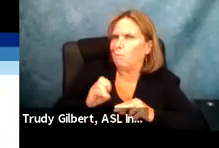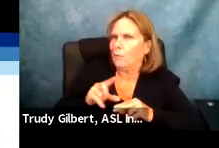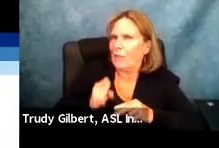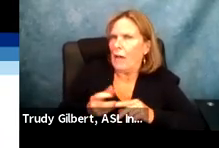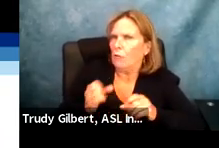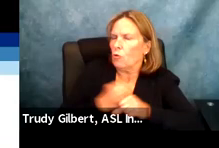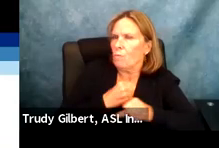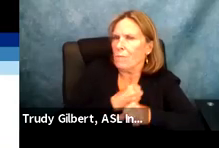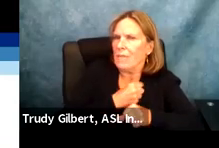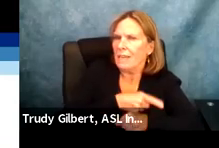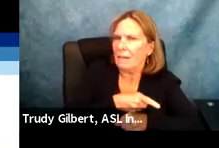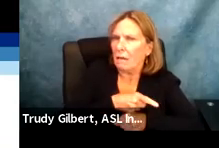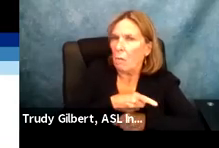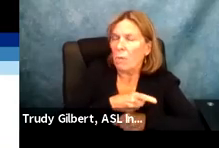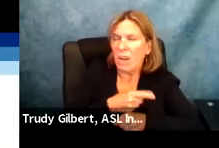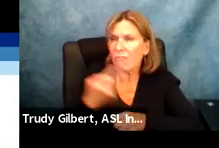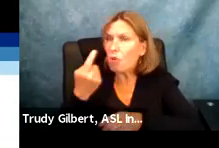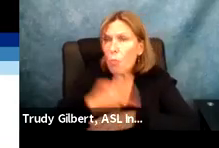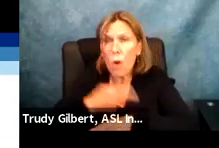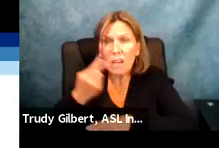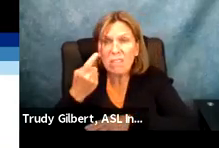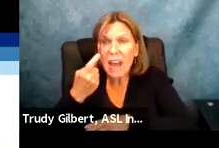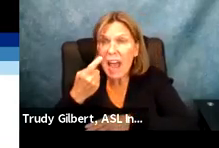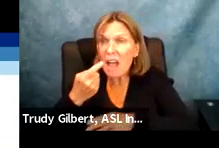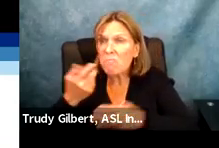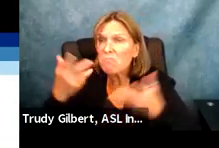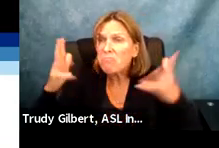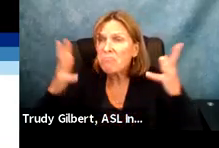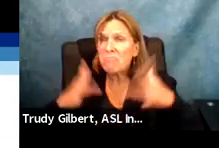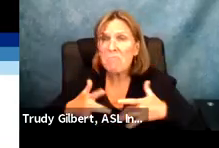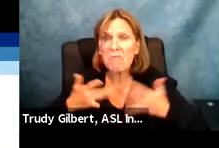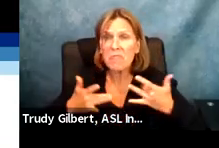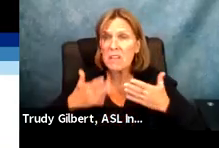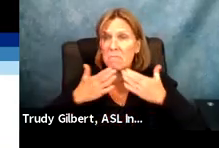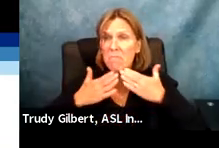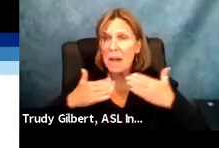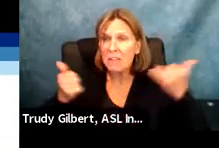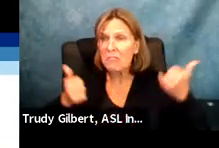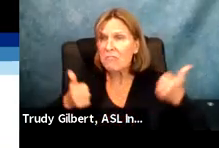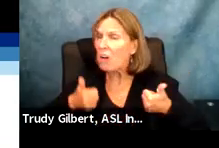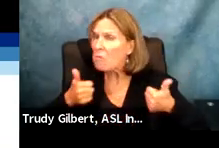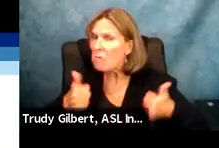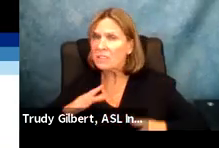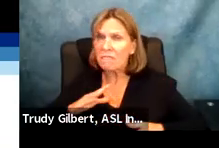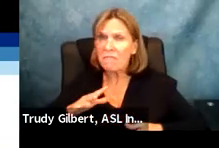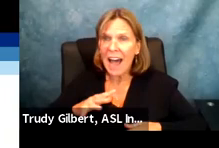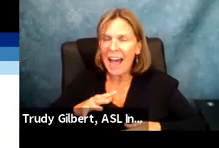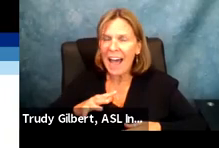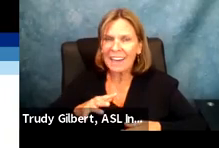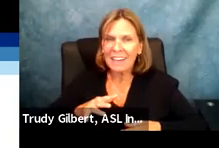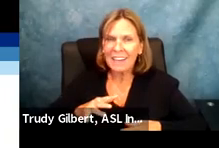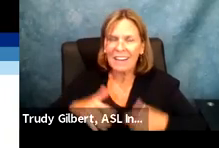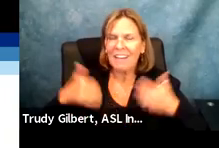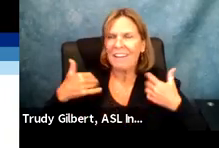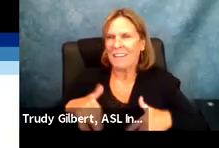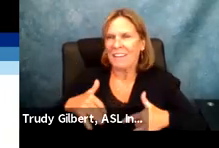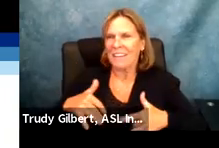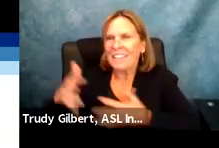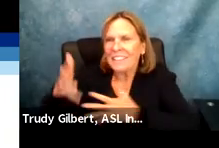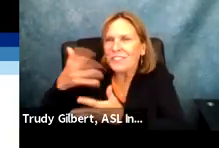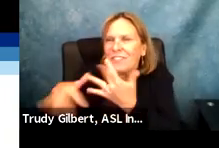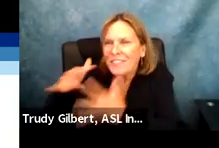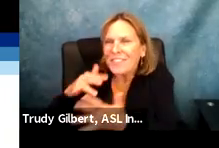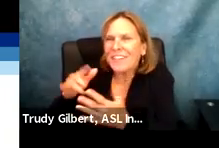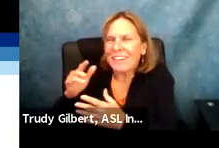it's just been so amazing seeing my rest of my family and my friends and my colleagues and everyone